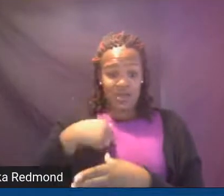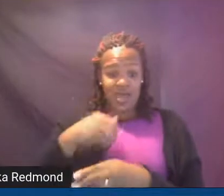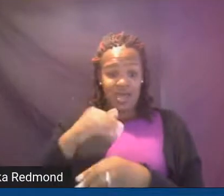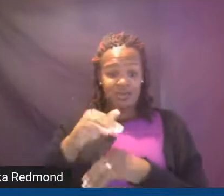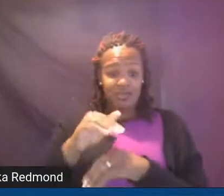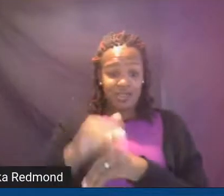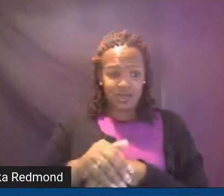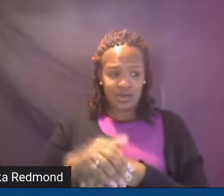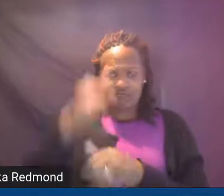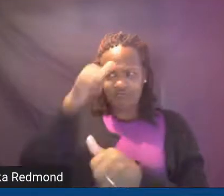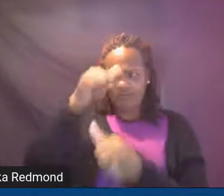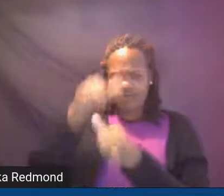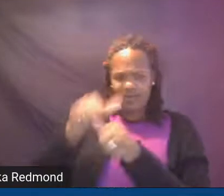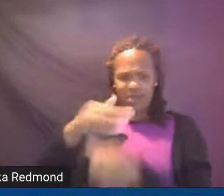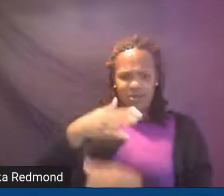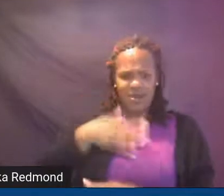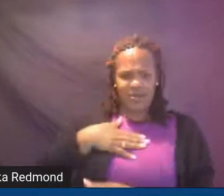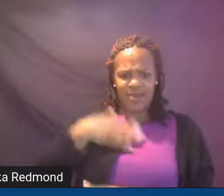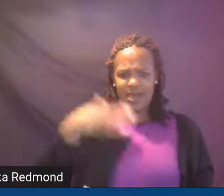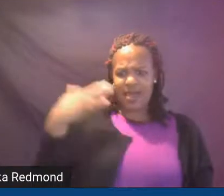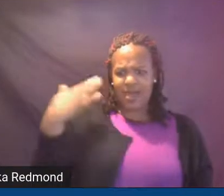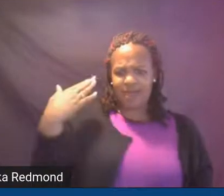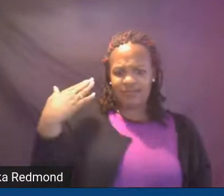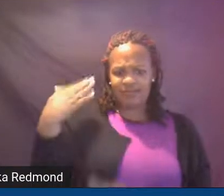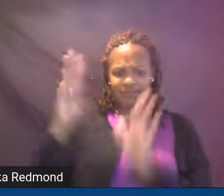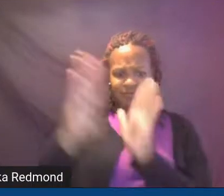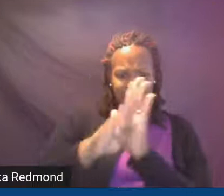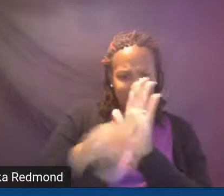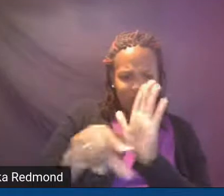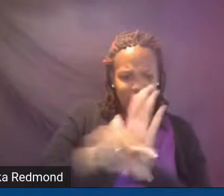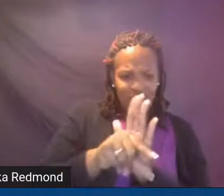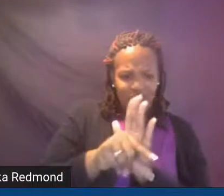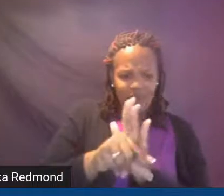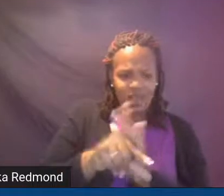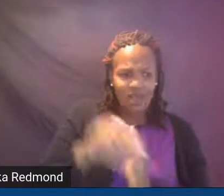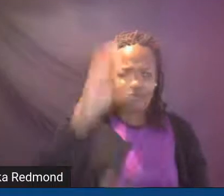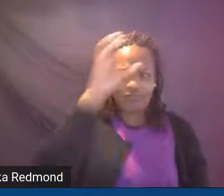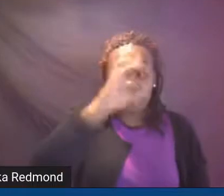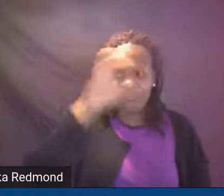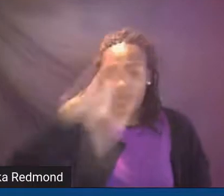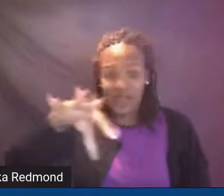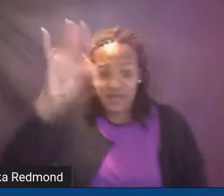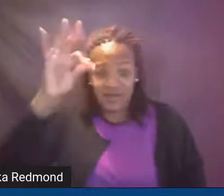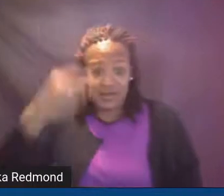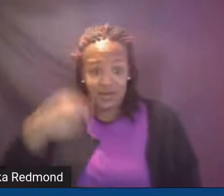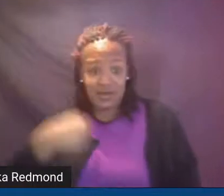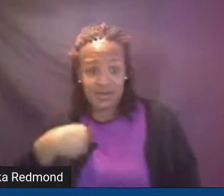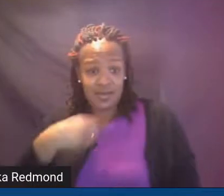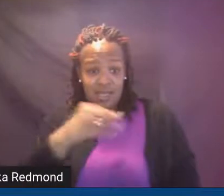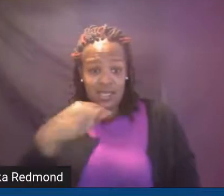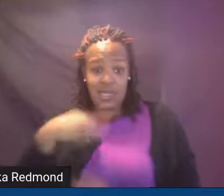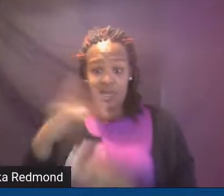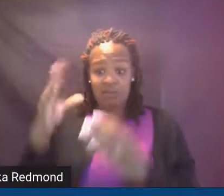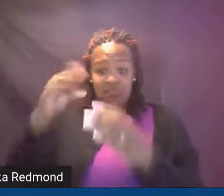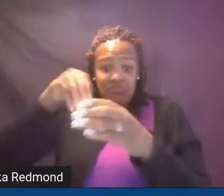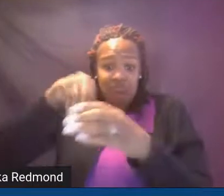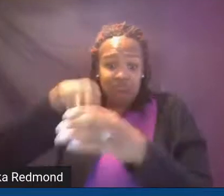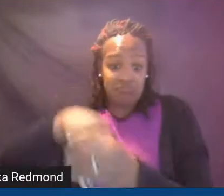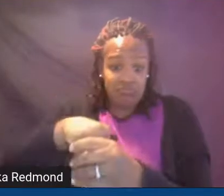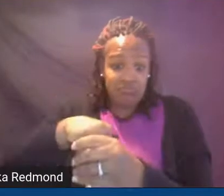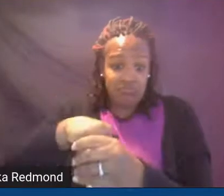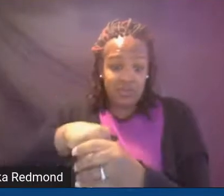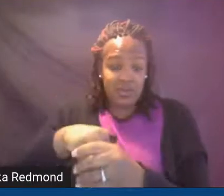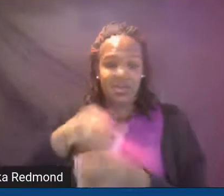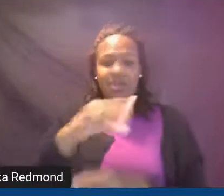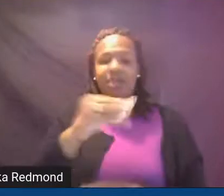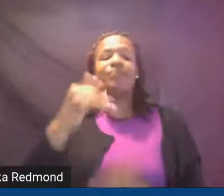background, had an opening, and sought me out, and eventually took a risk, and I got involved into the career that I have